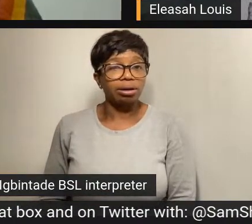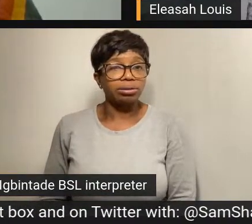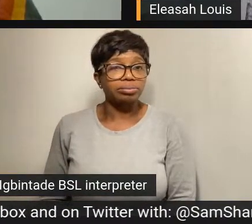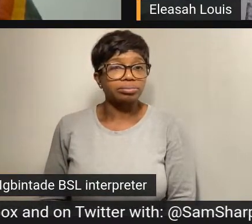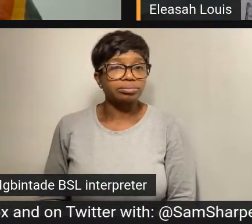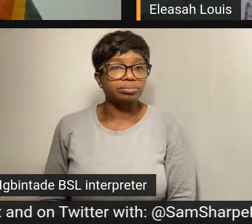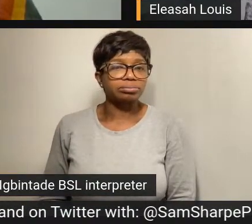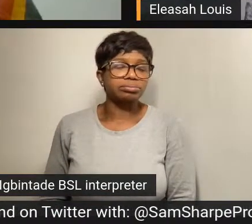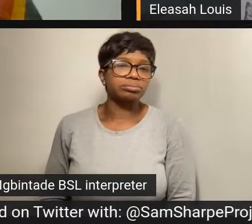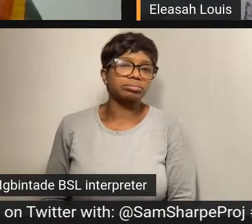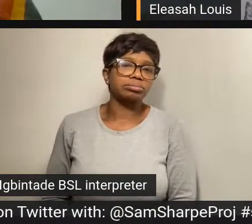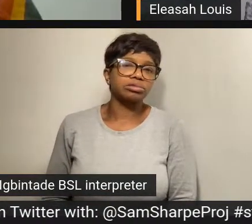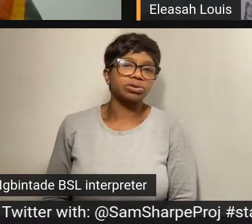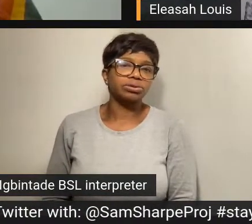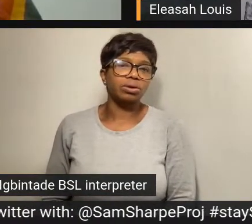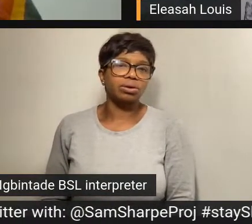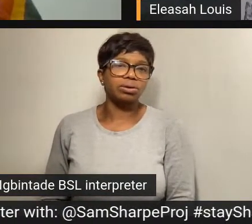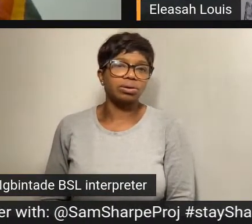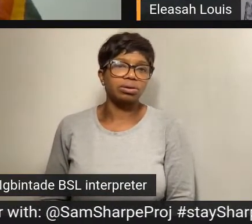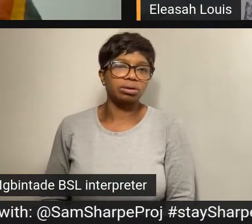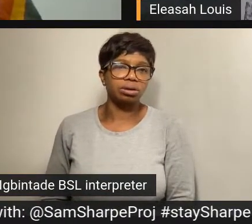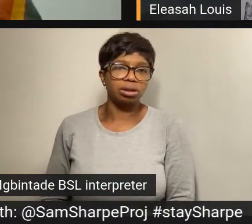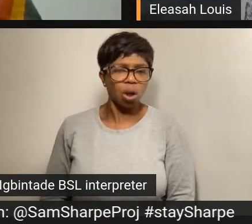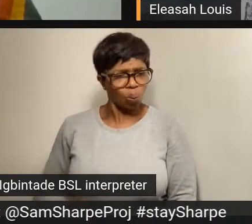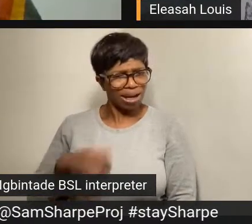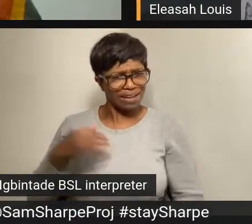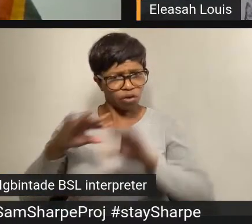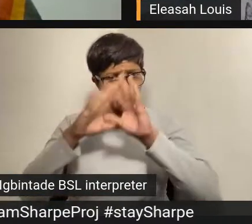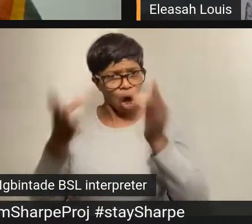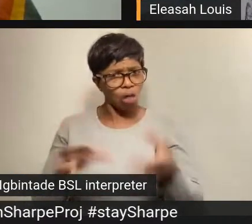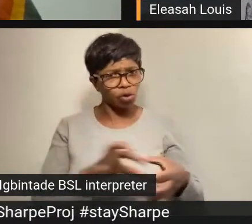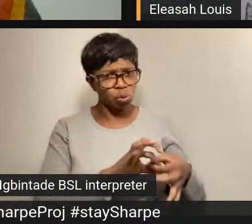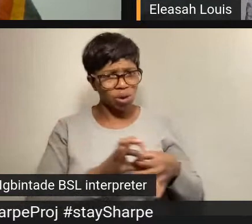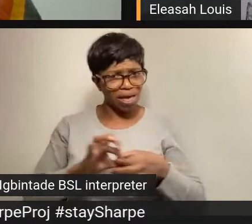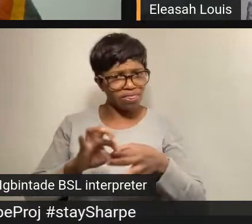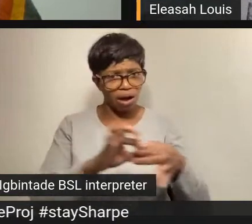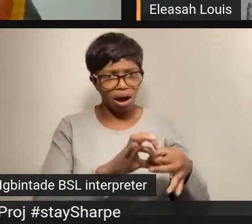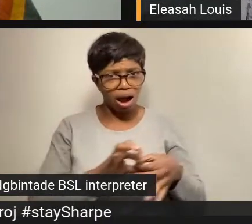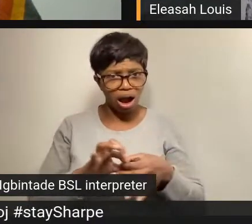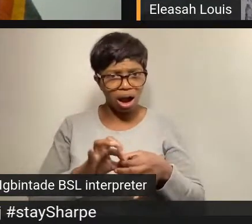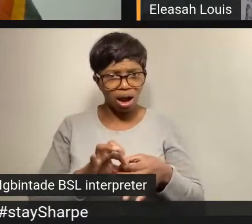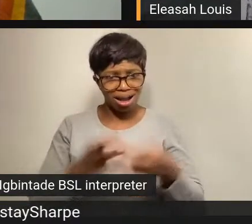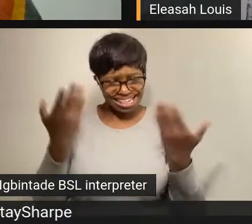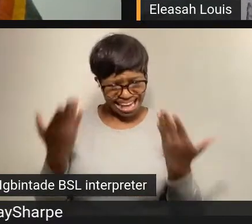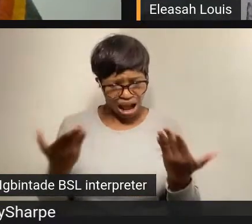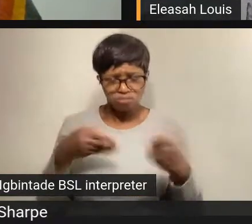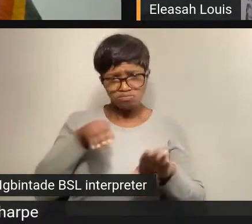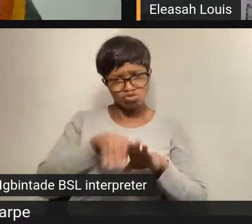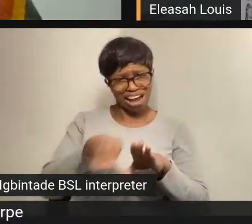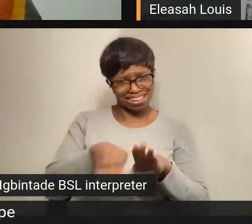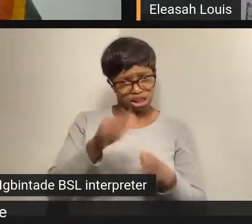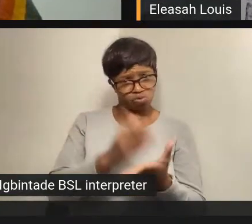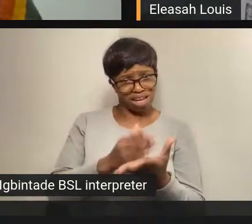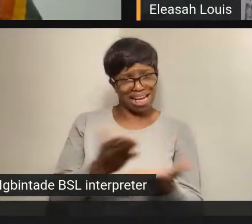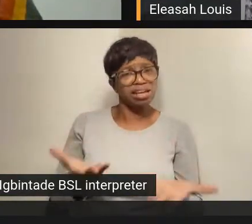So let's, being on earth together, this is why we do the rehearsals.